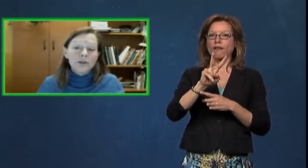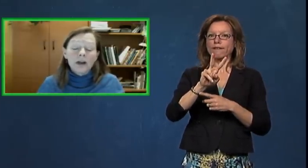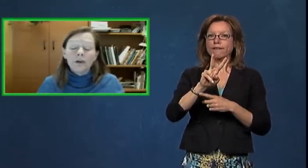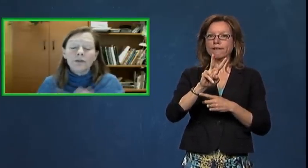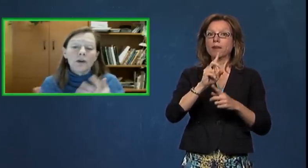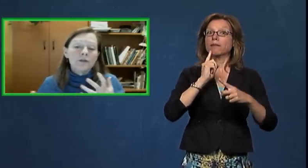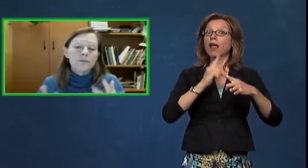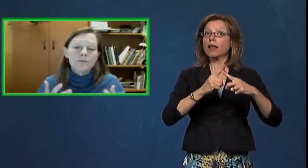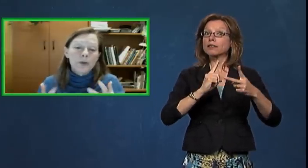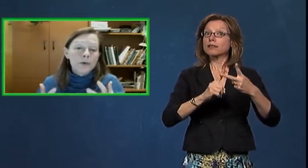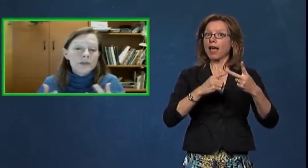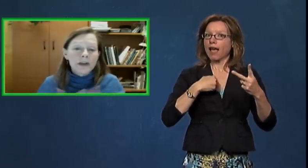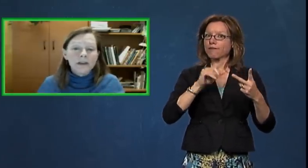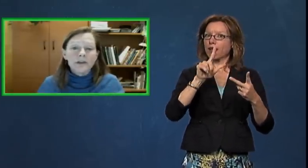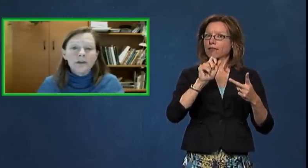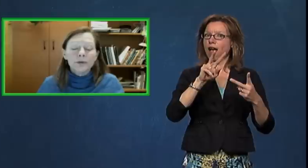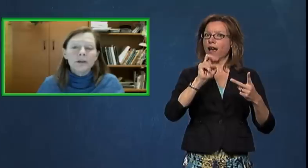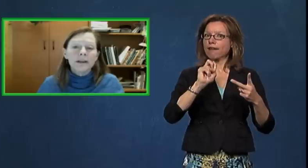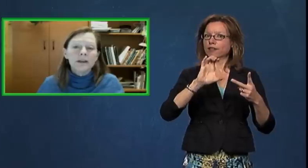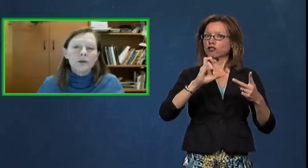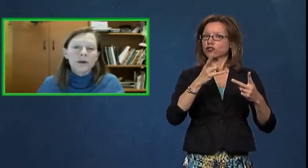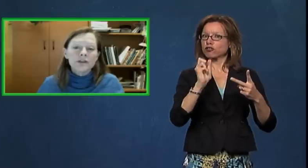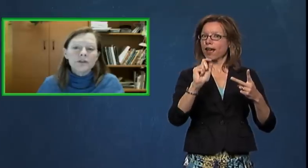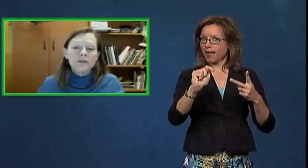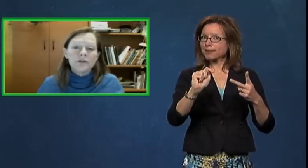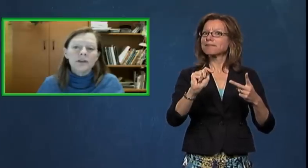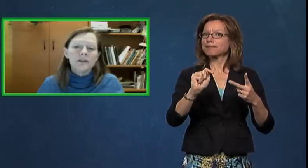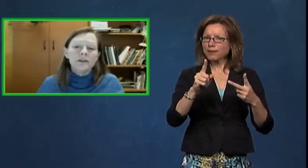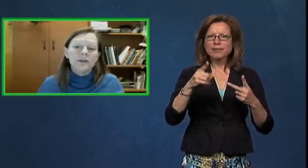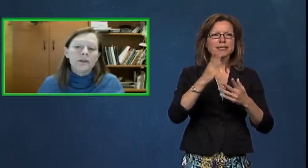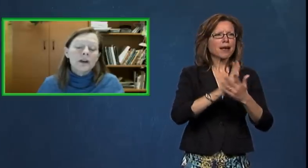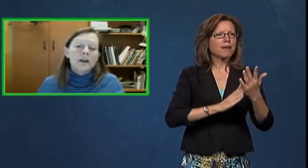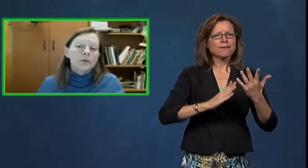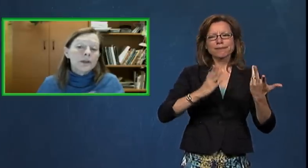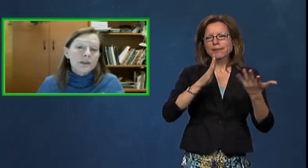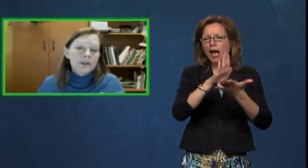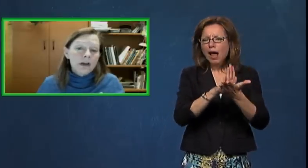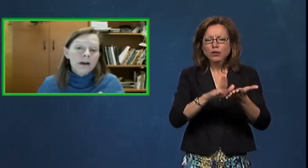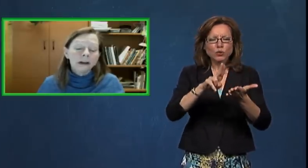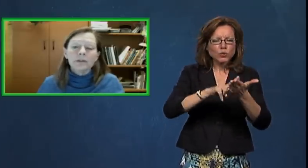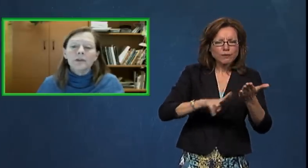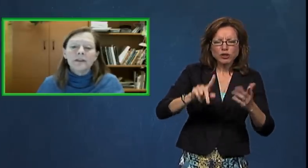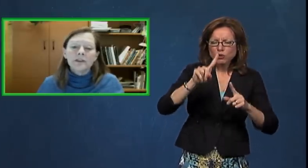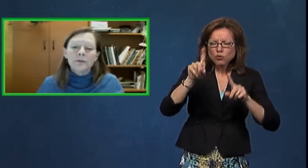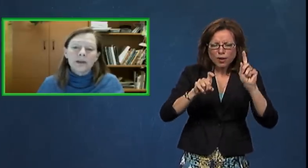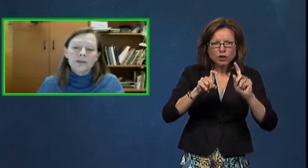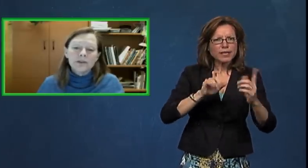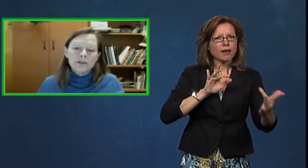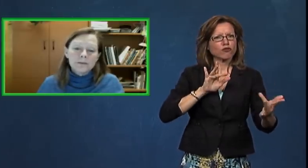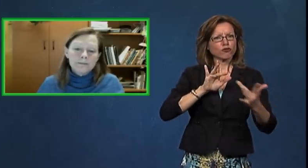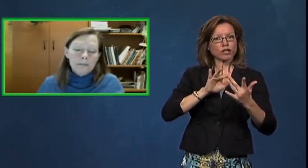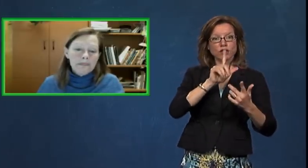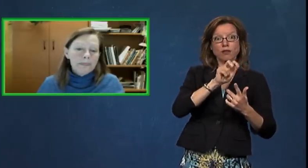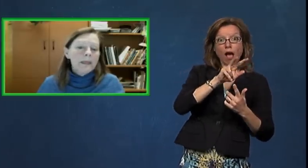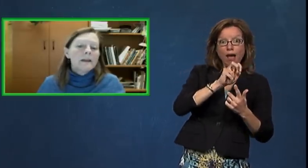feature now. If you have post-secondary related questions, you can either reach us live or leave us a